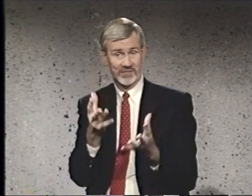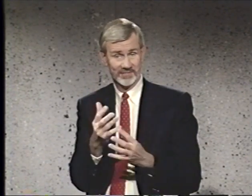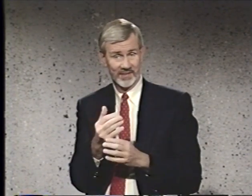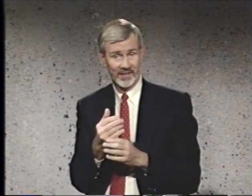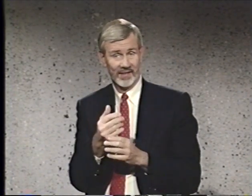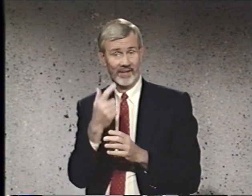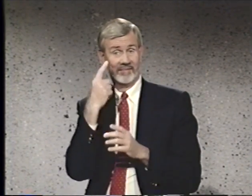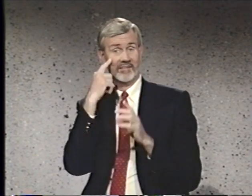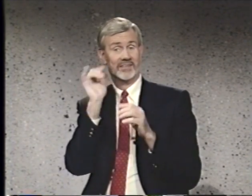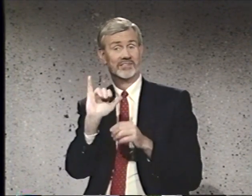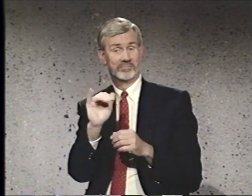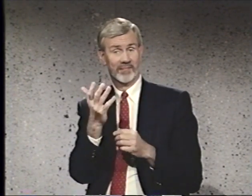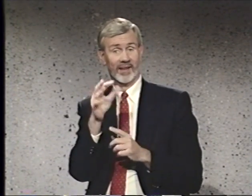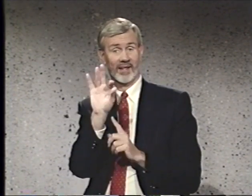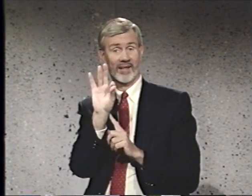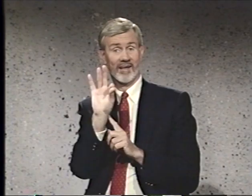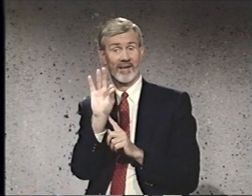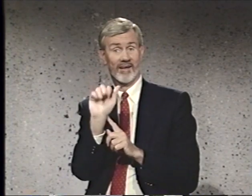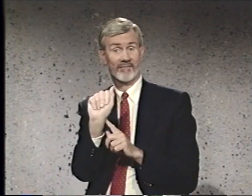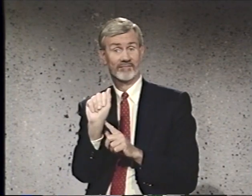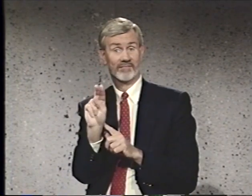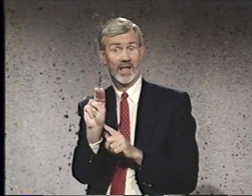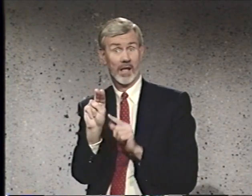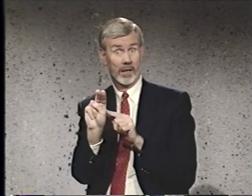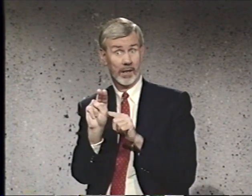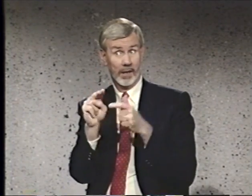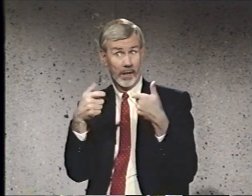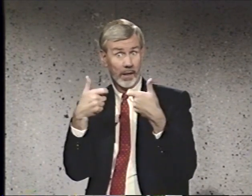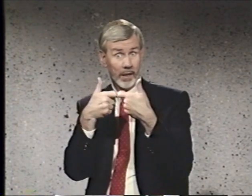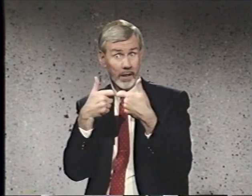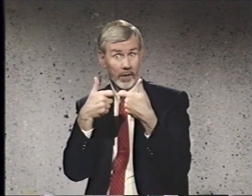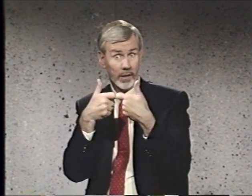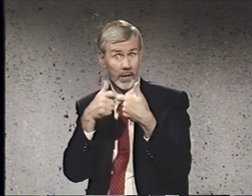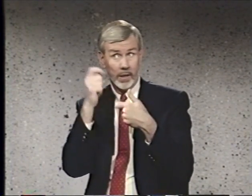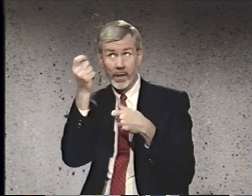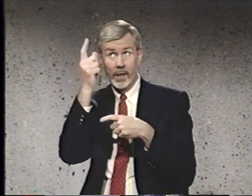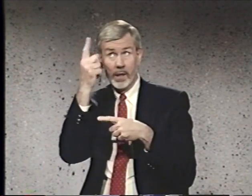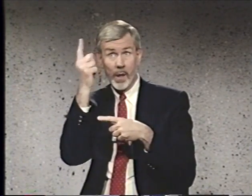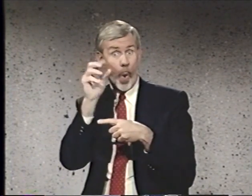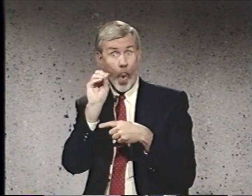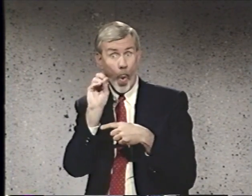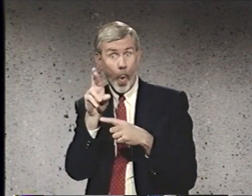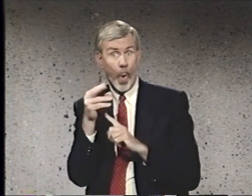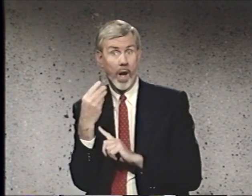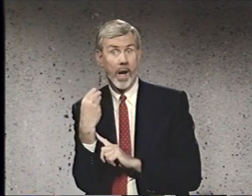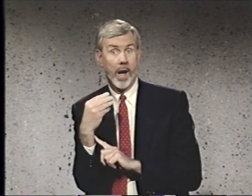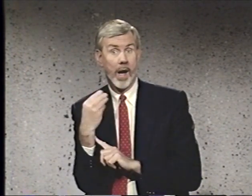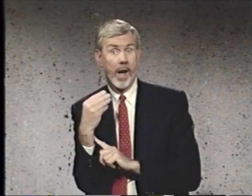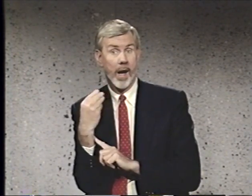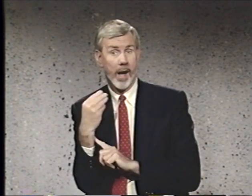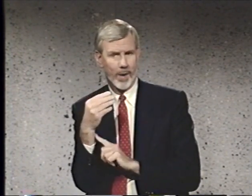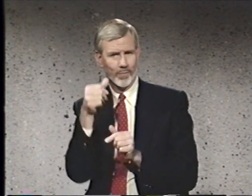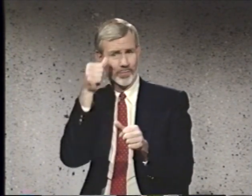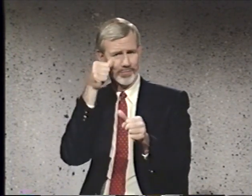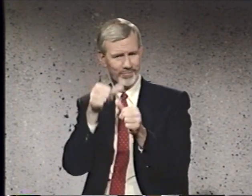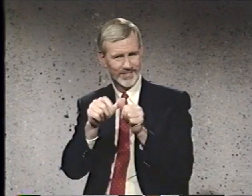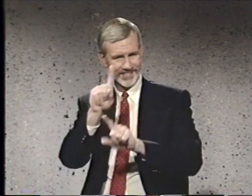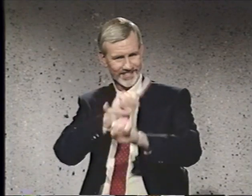information, like whether a fan is an electric ceiling fan or a hand fan.